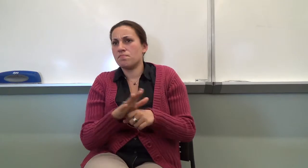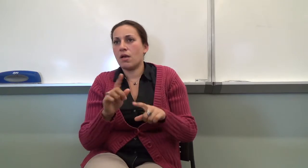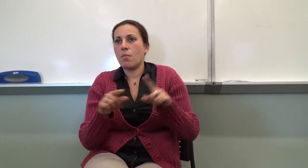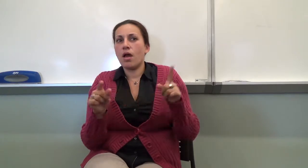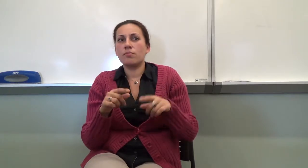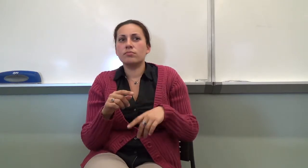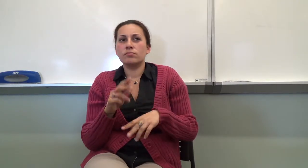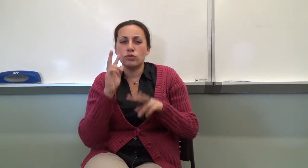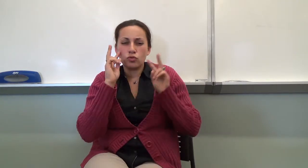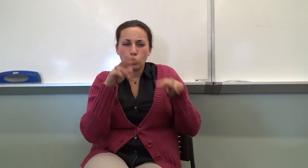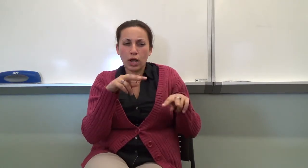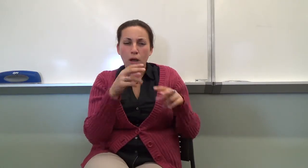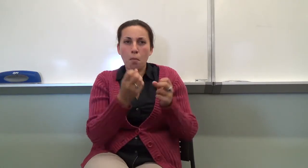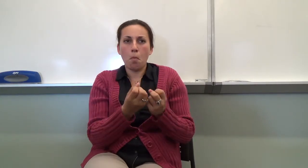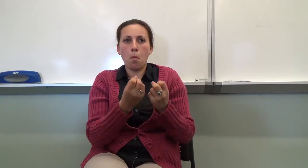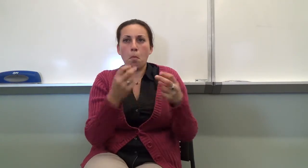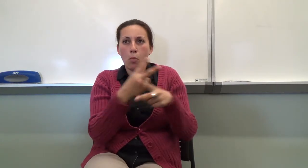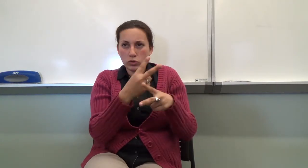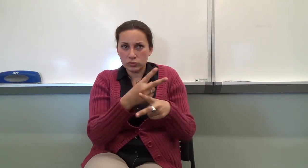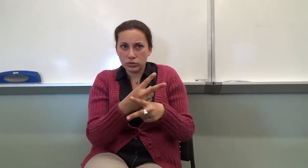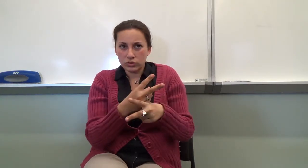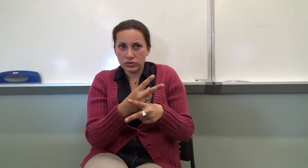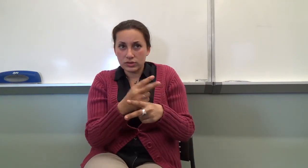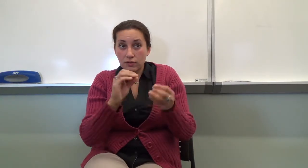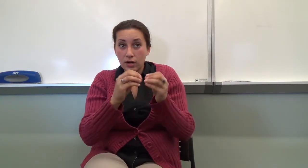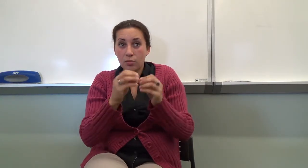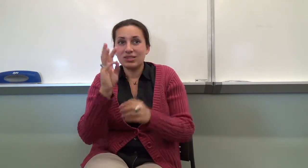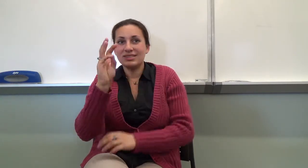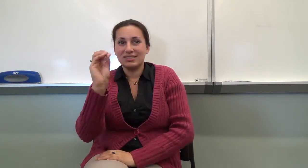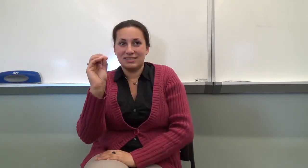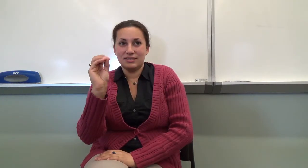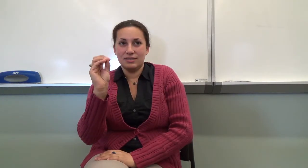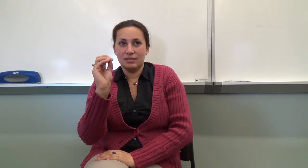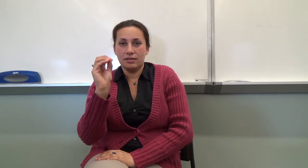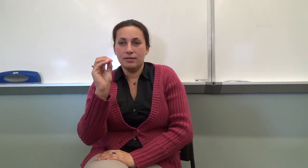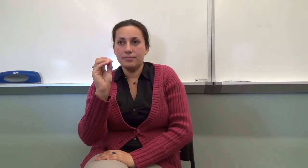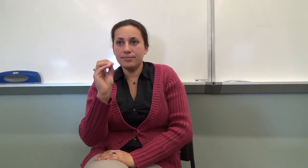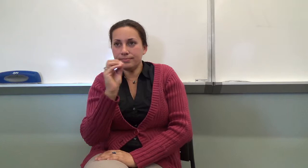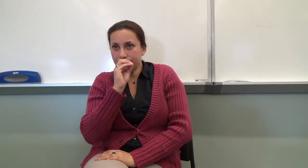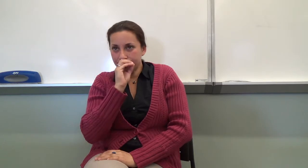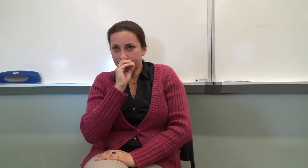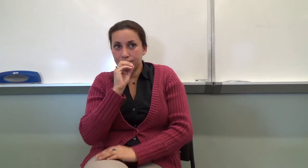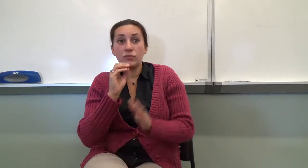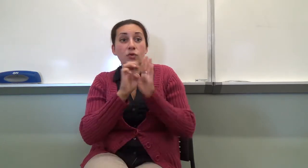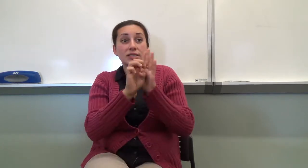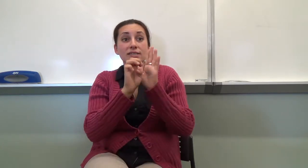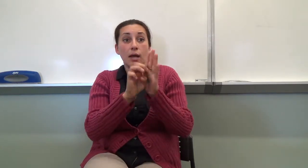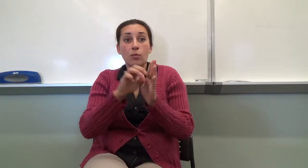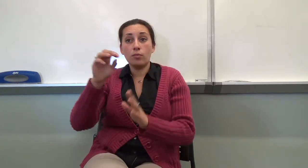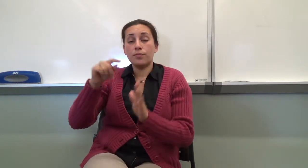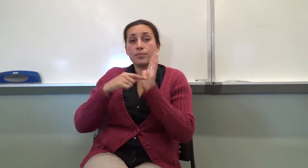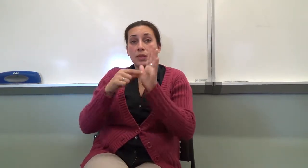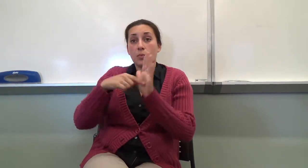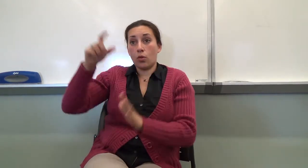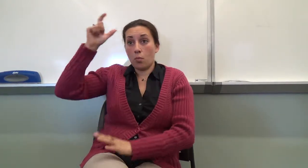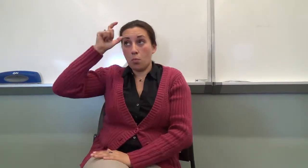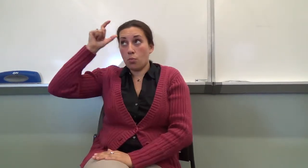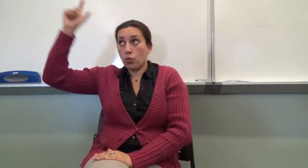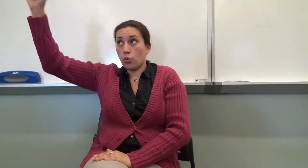at multiples of 60. For example, the phase of the moon is 30, which is half of